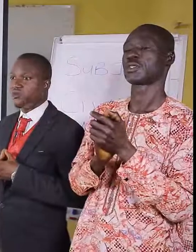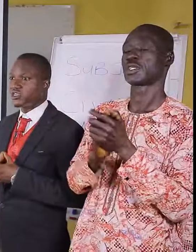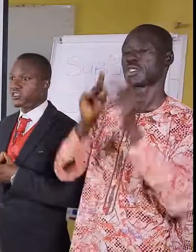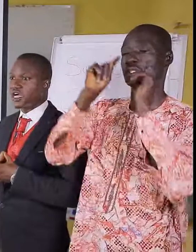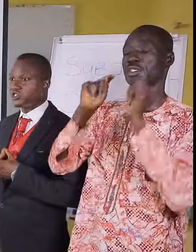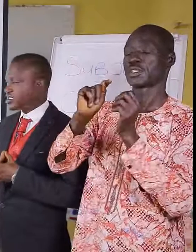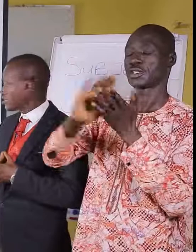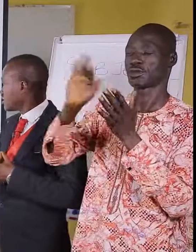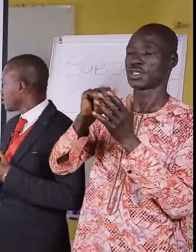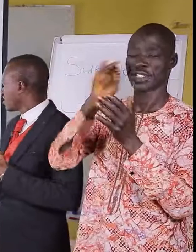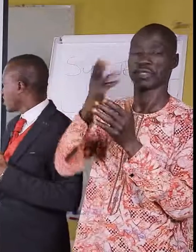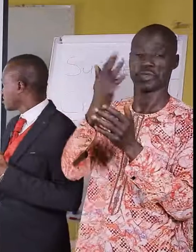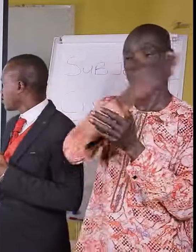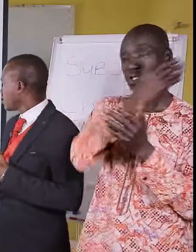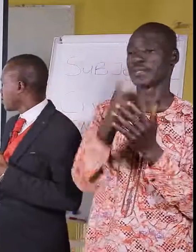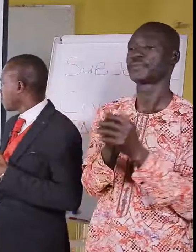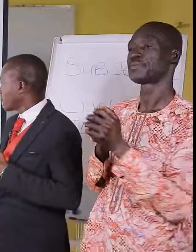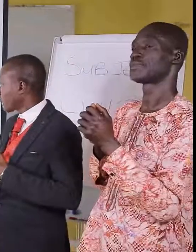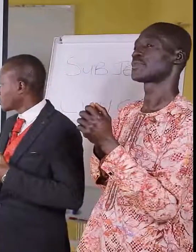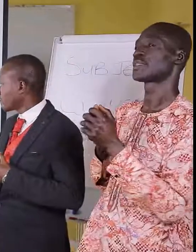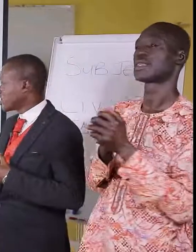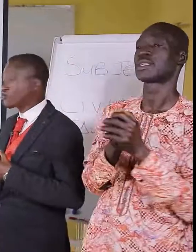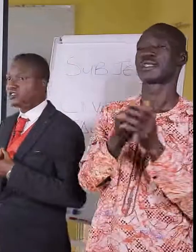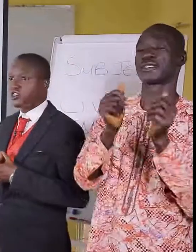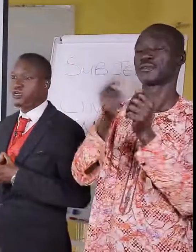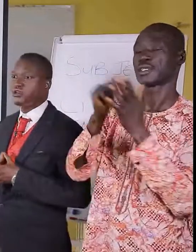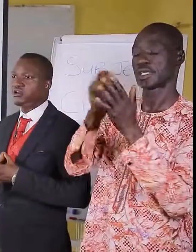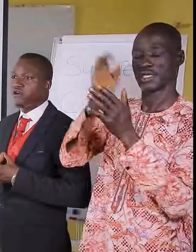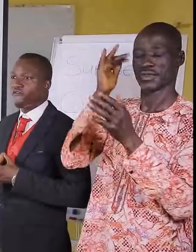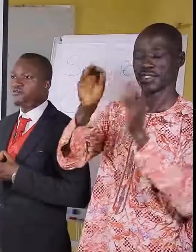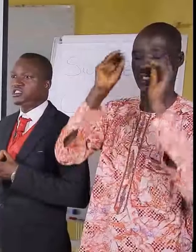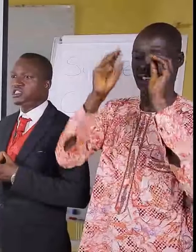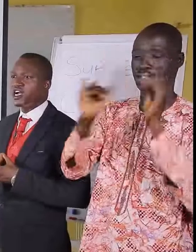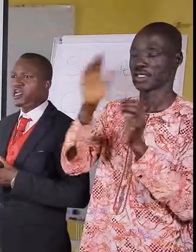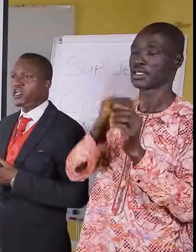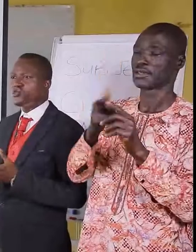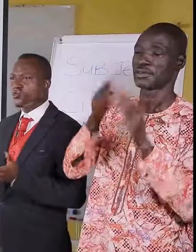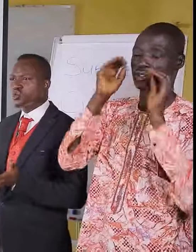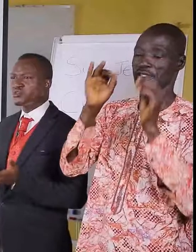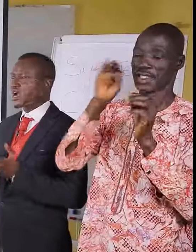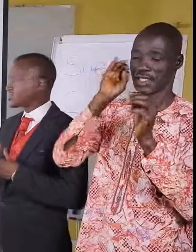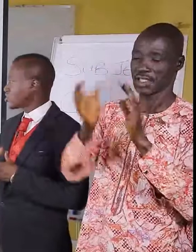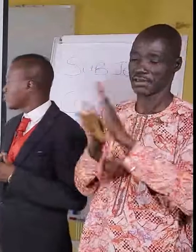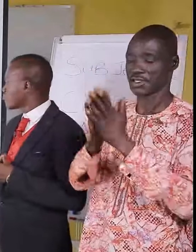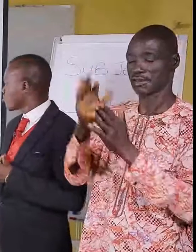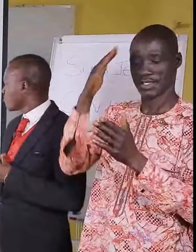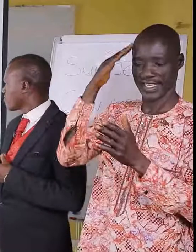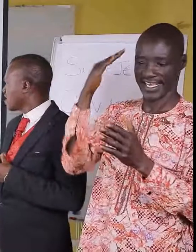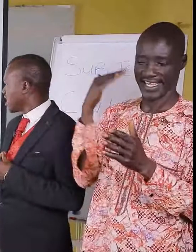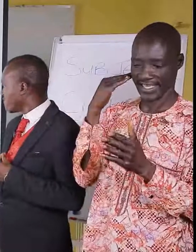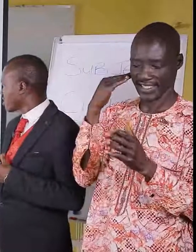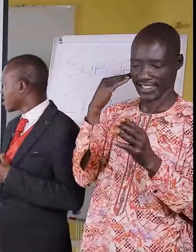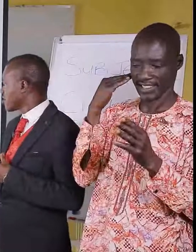are molded and trained. And by profession, he was a teacher. And from a teacher, he rose to the ranks to